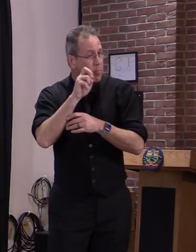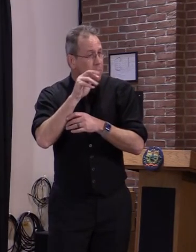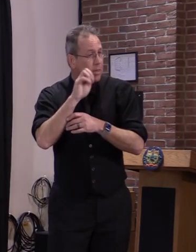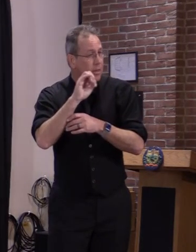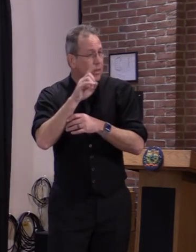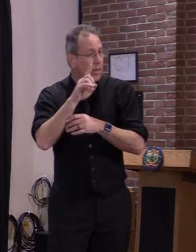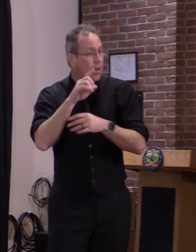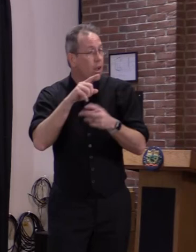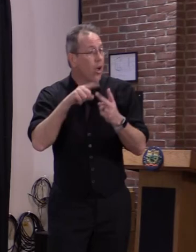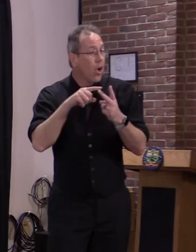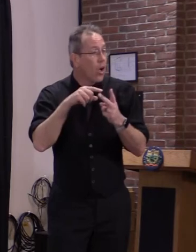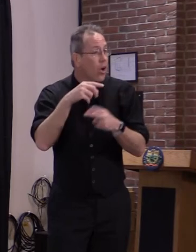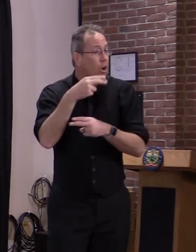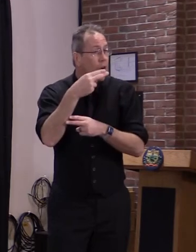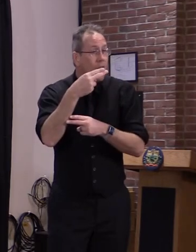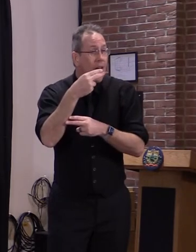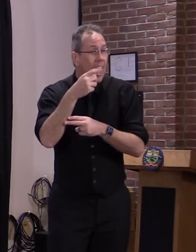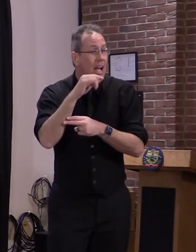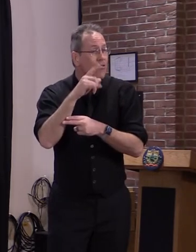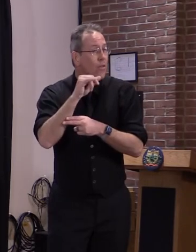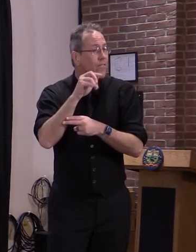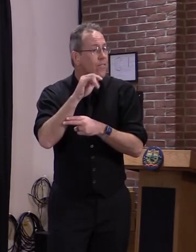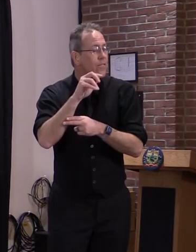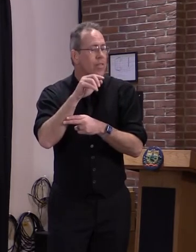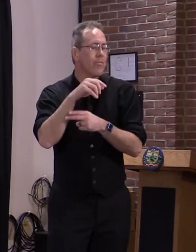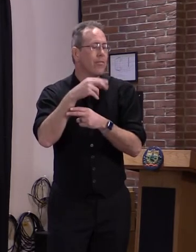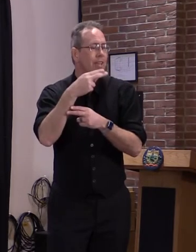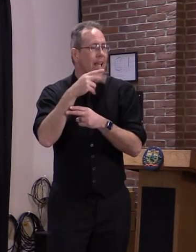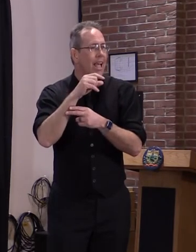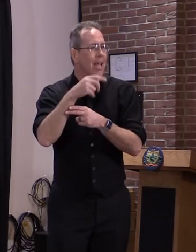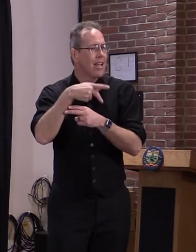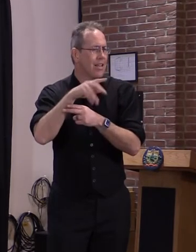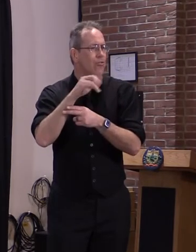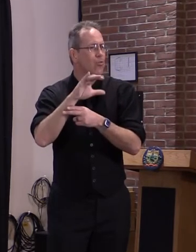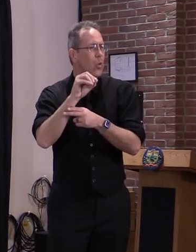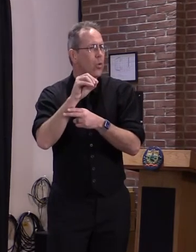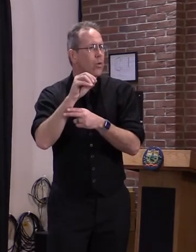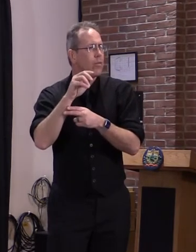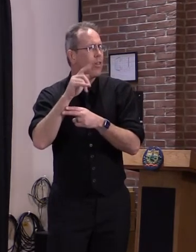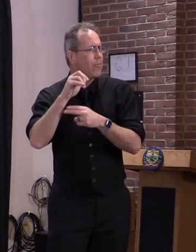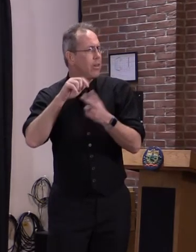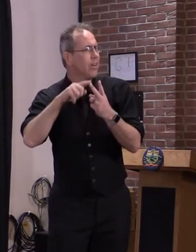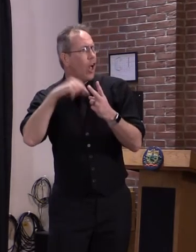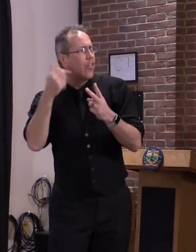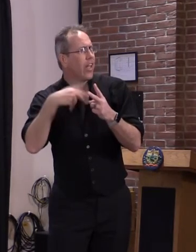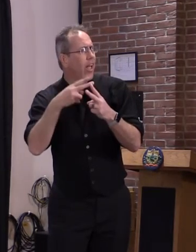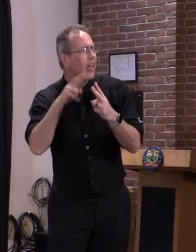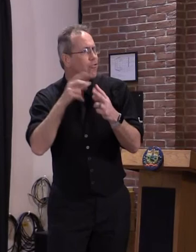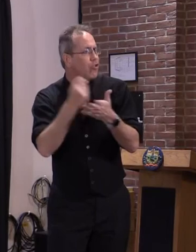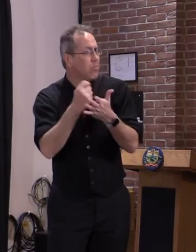the federal government, the pharmacies, and the state's concerned? Dr. Levine?